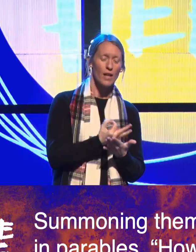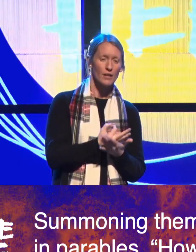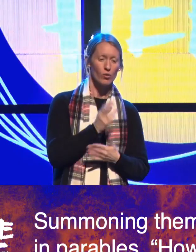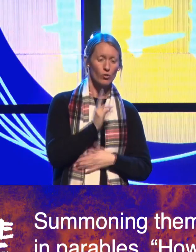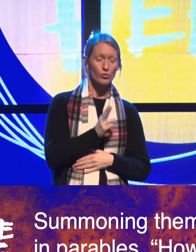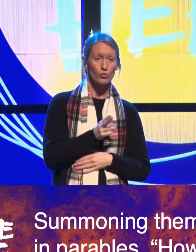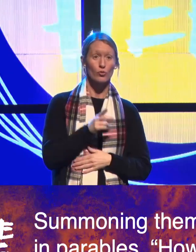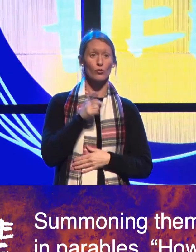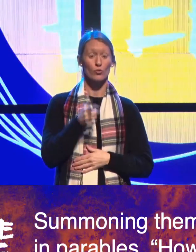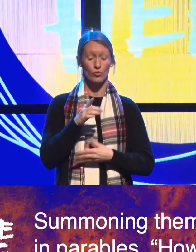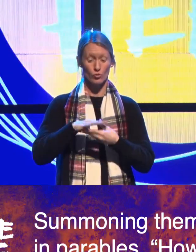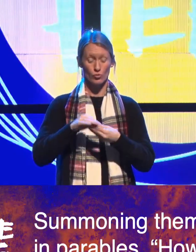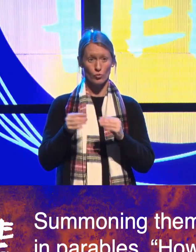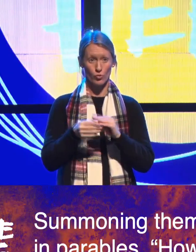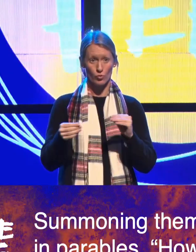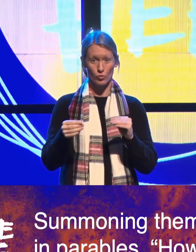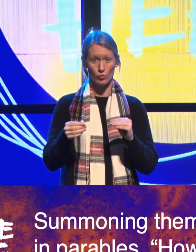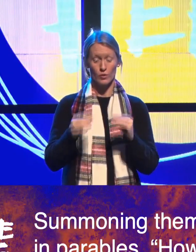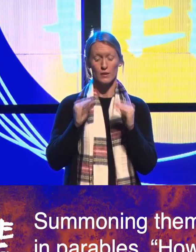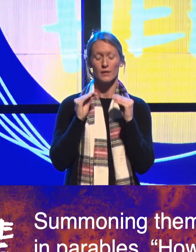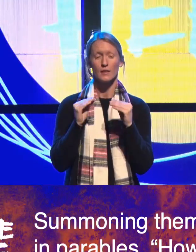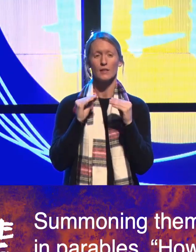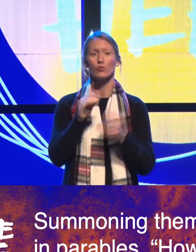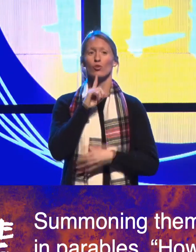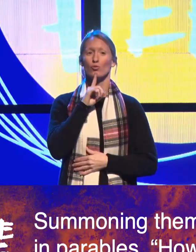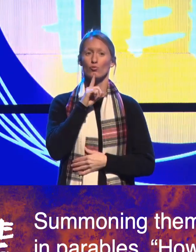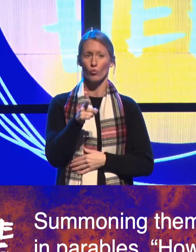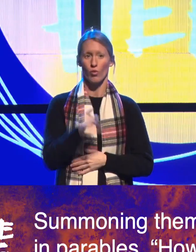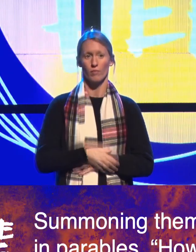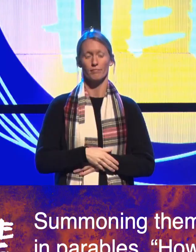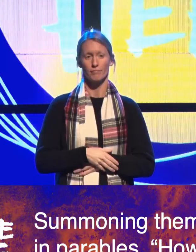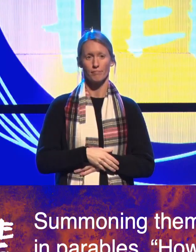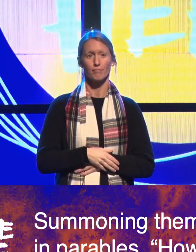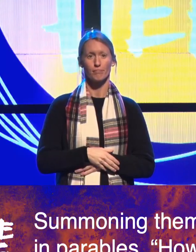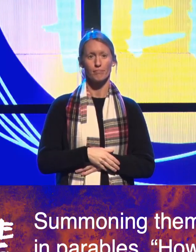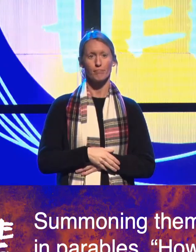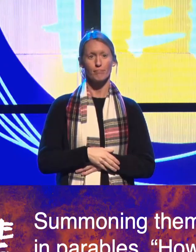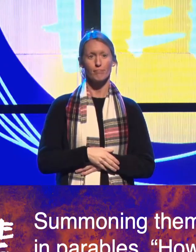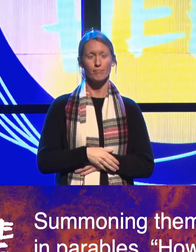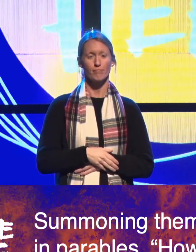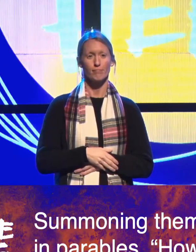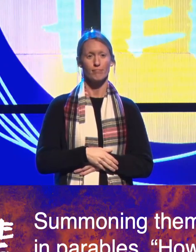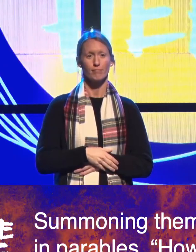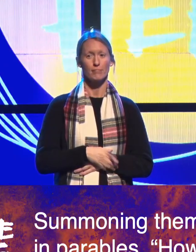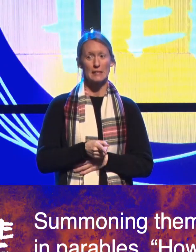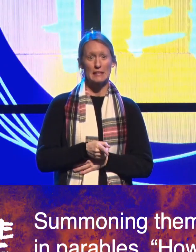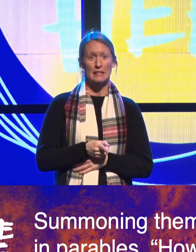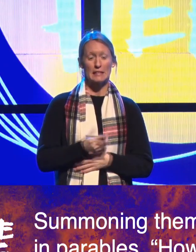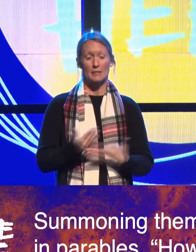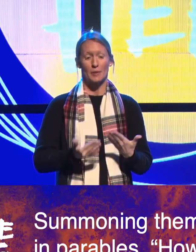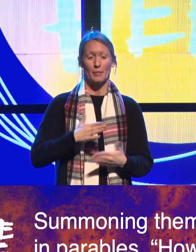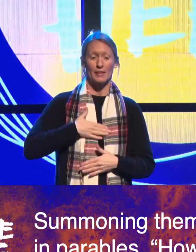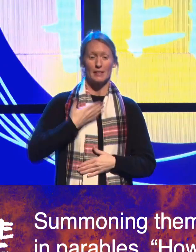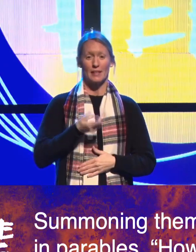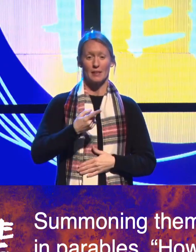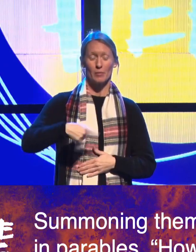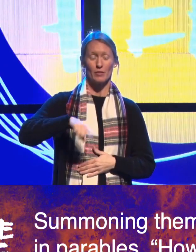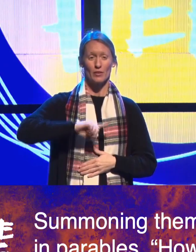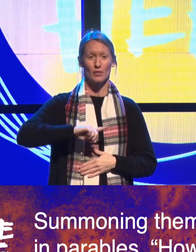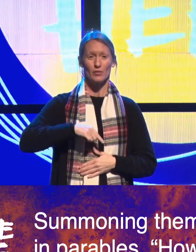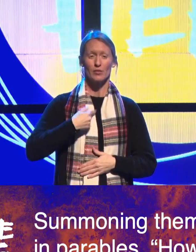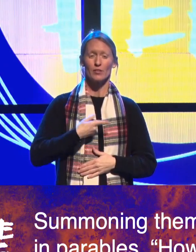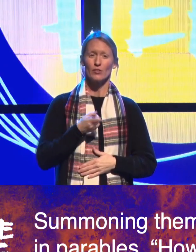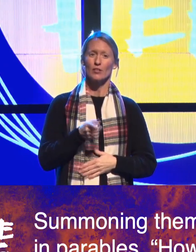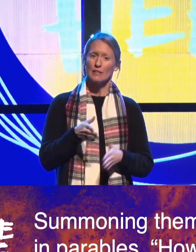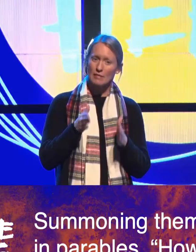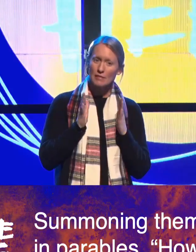is a story to teach a truth. Okay? So, this is going to upset some of you. All right. So just stick